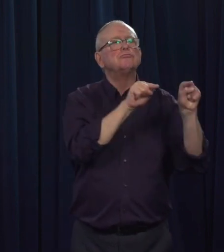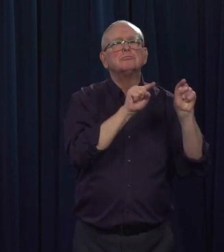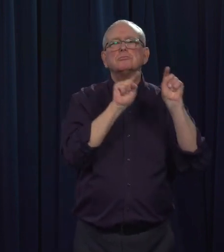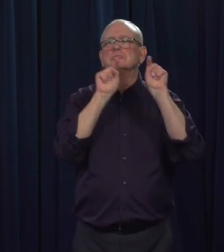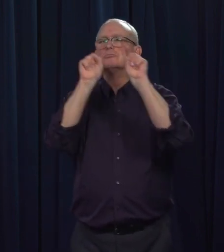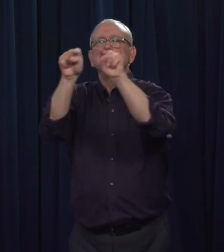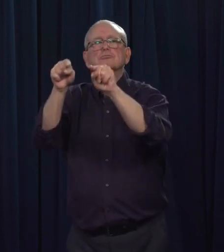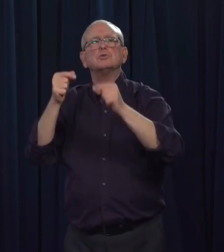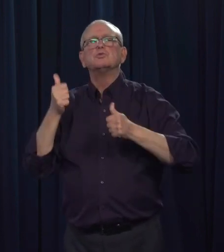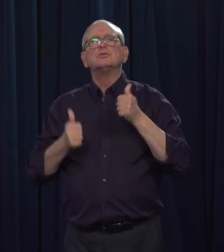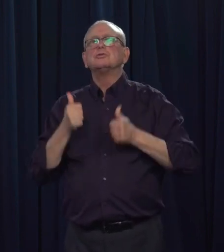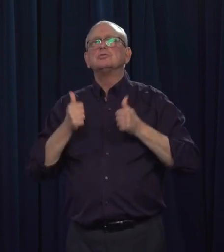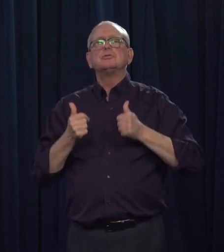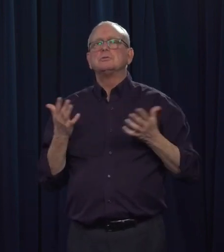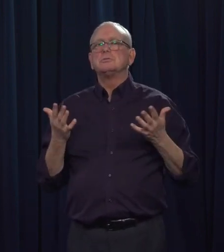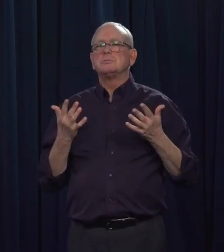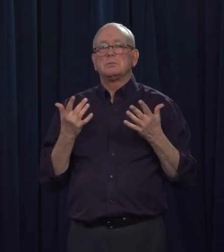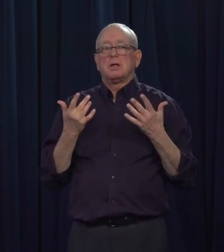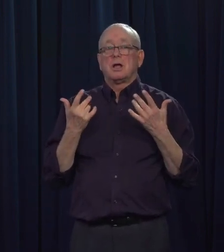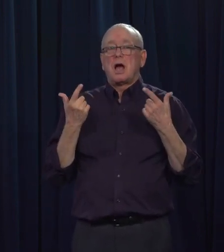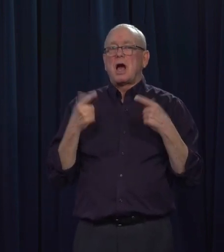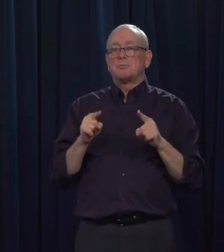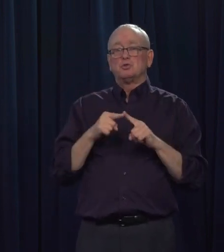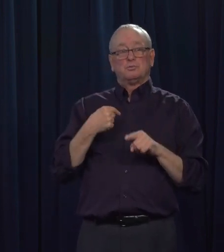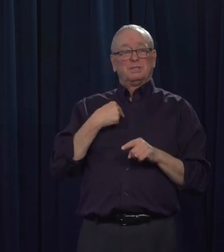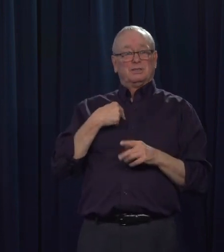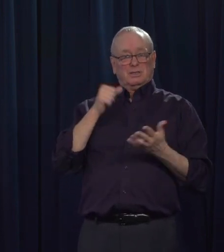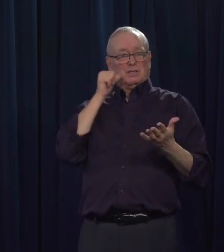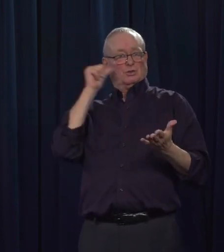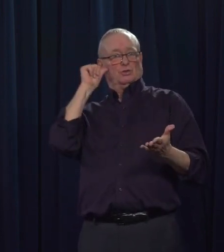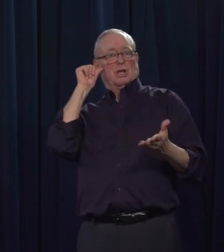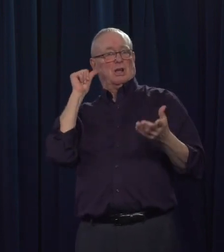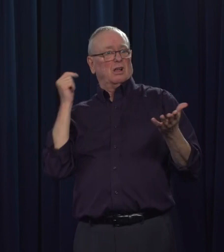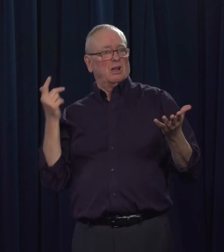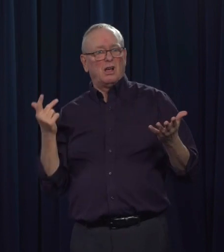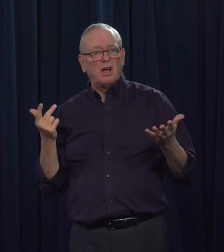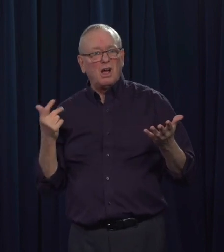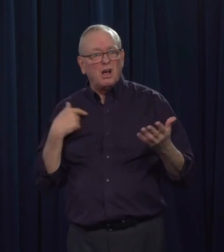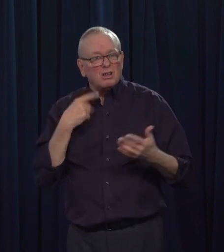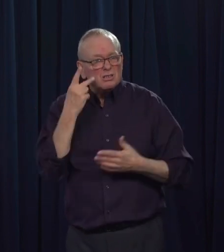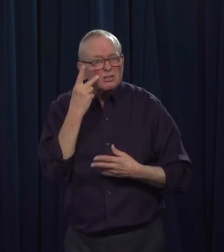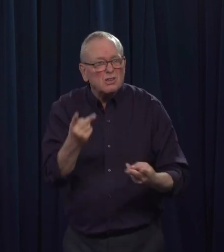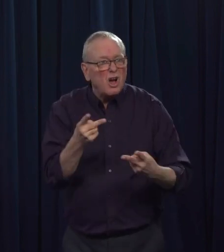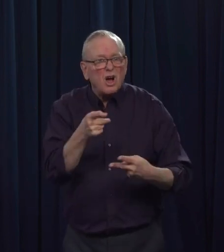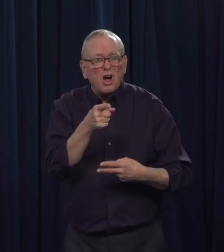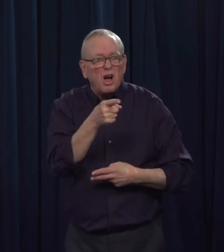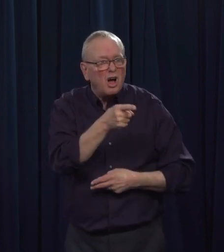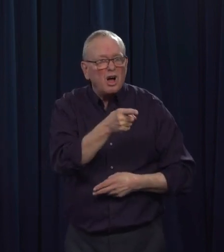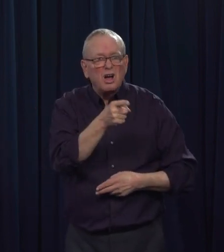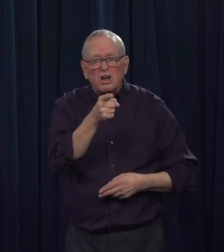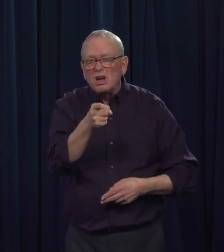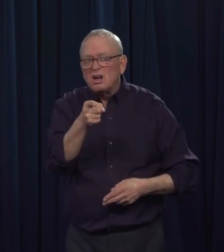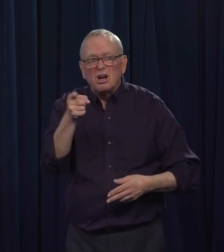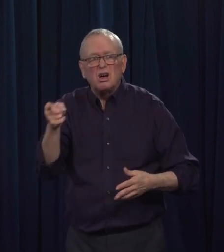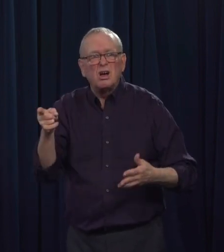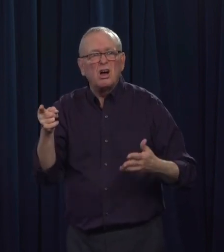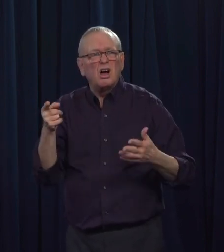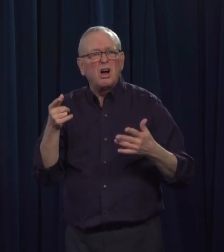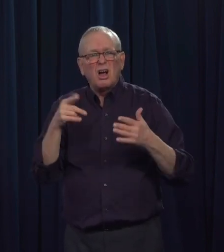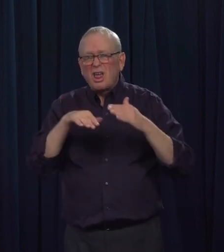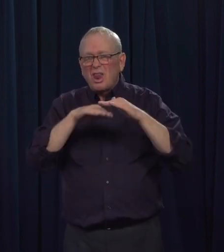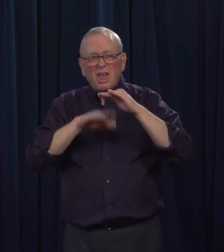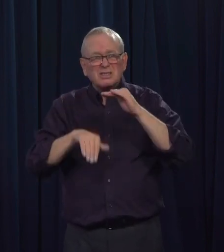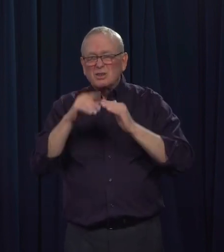and I found a few infractions just there in that very short period of time. So are there going to be also inspectors actually going